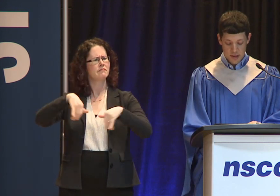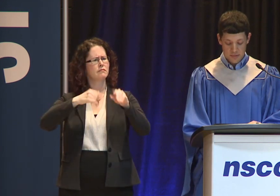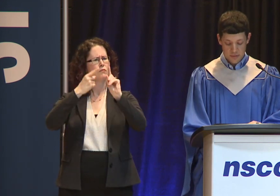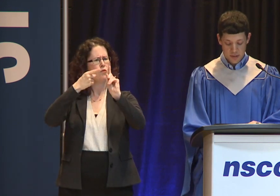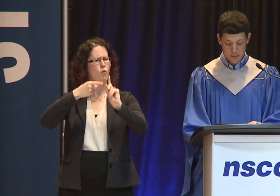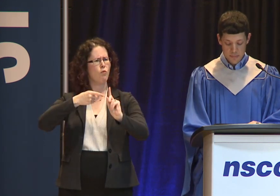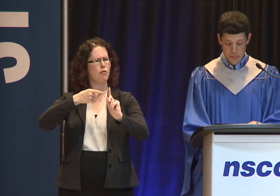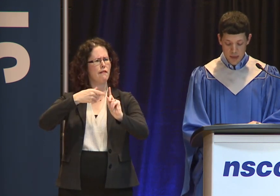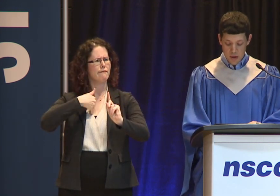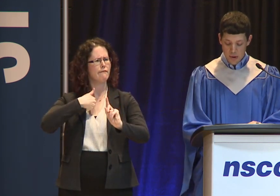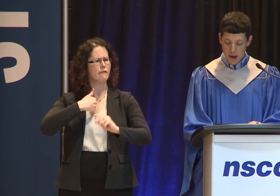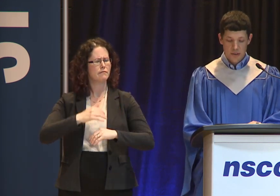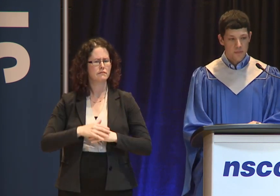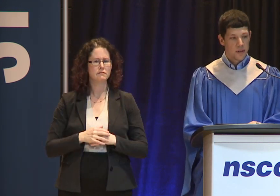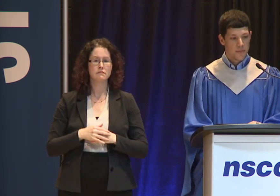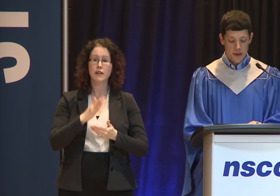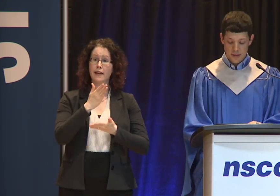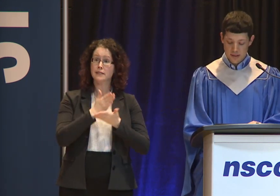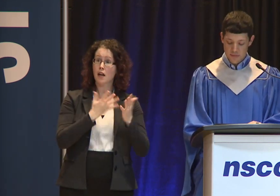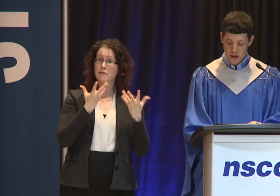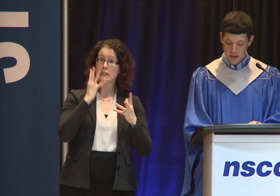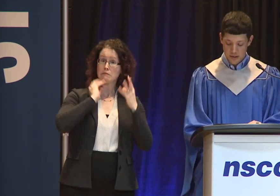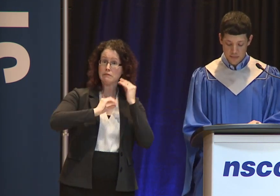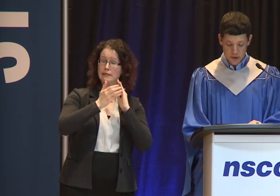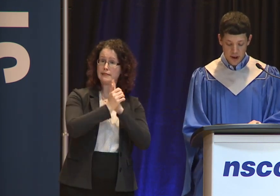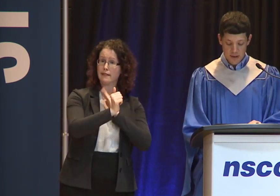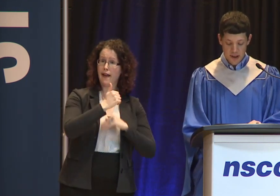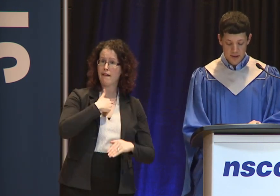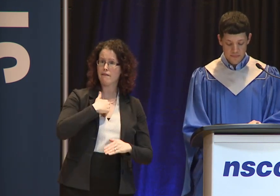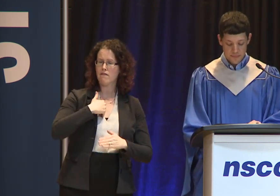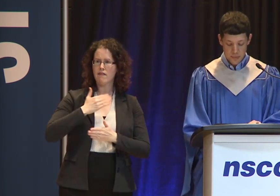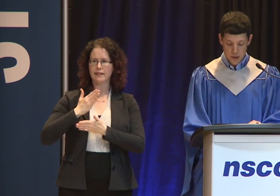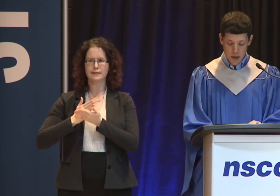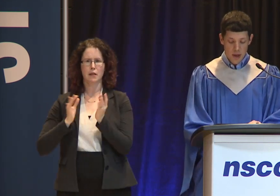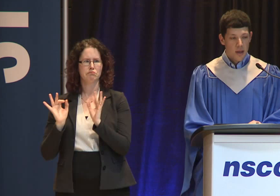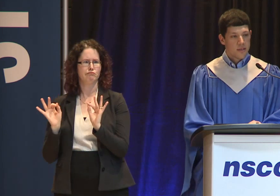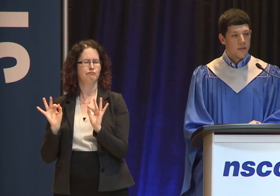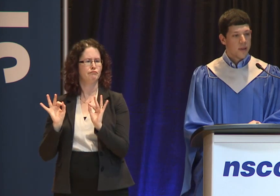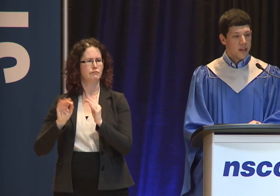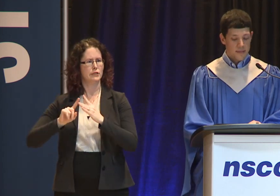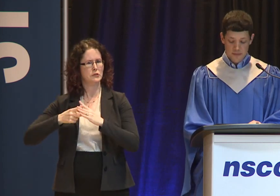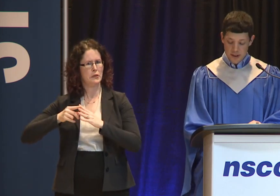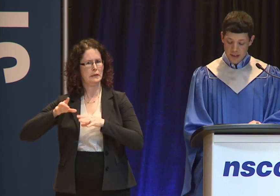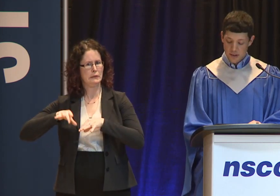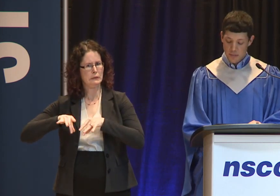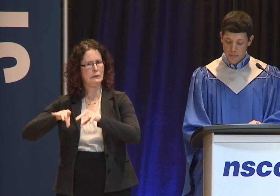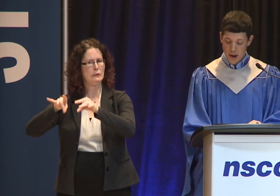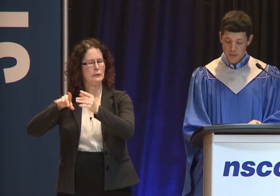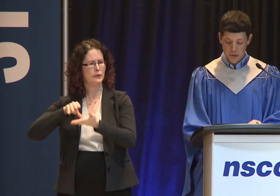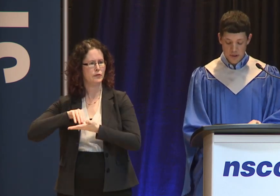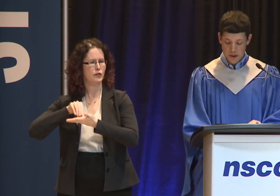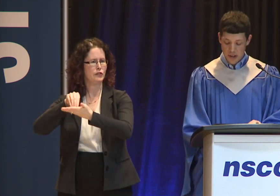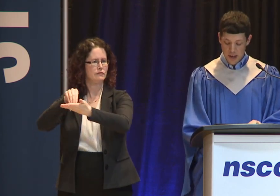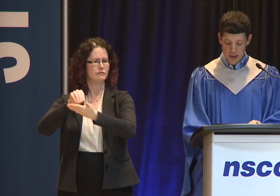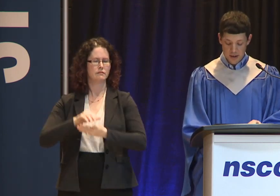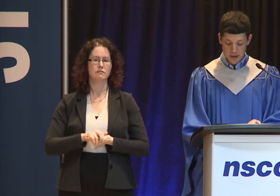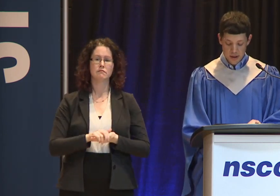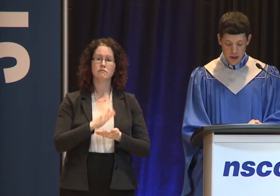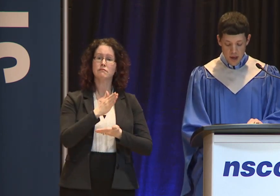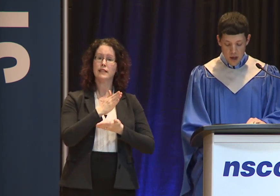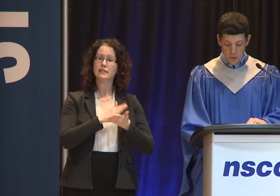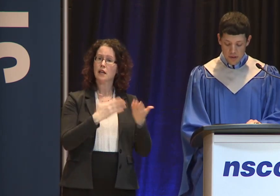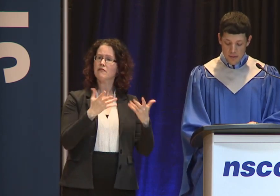in their respective field, while others built a basis of knowledge from the ground up. Some came financially prepared for the journey